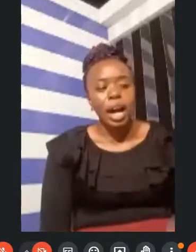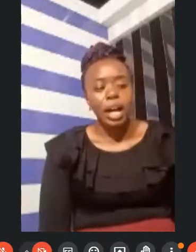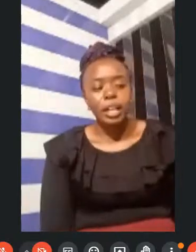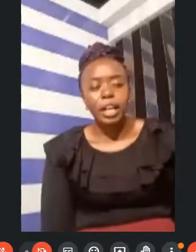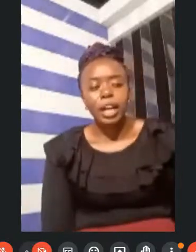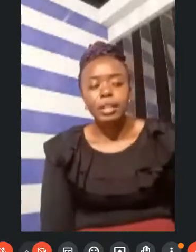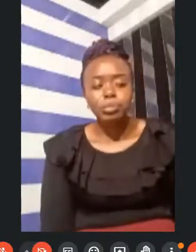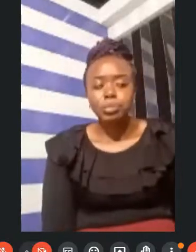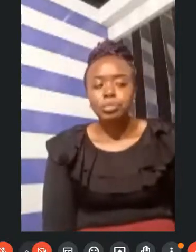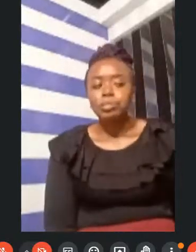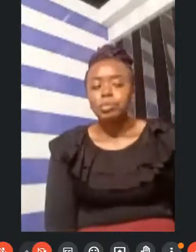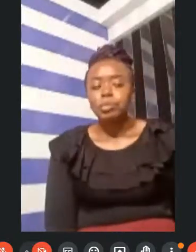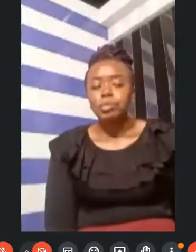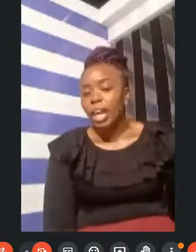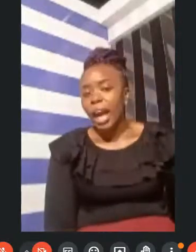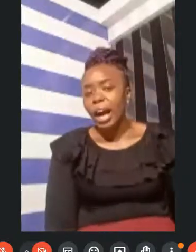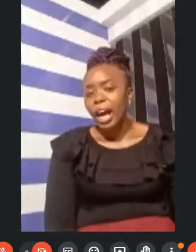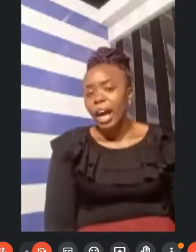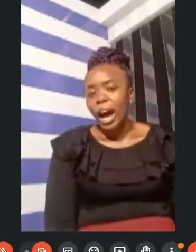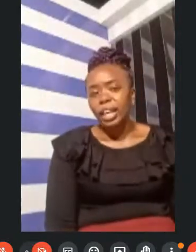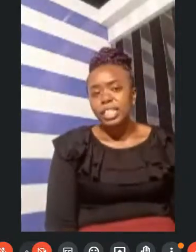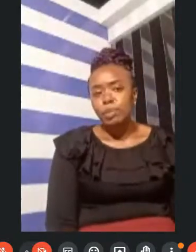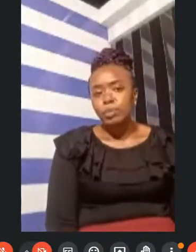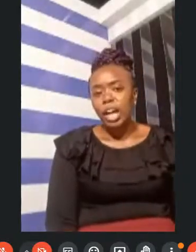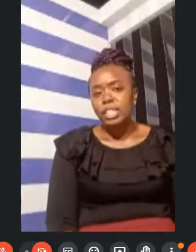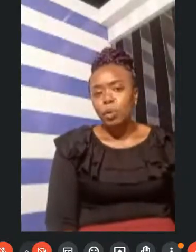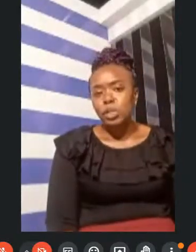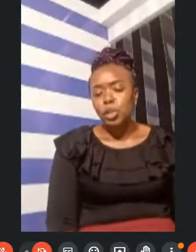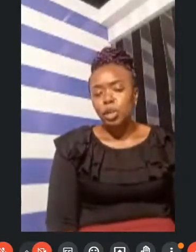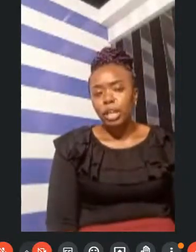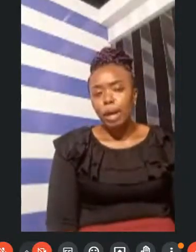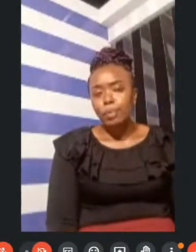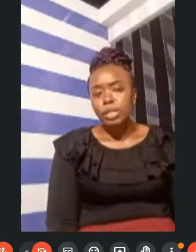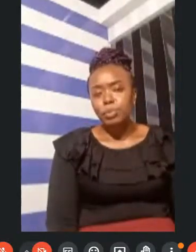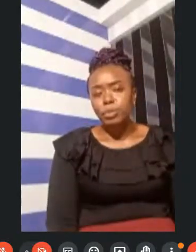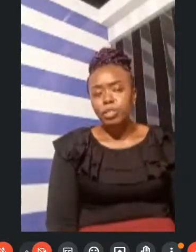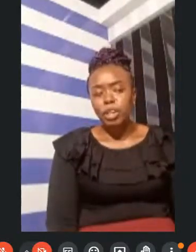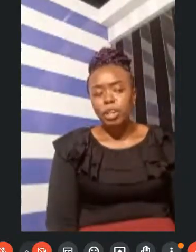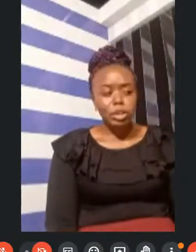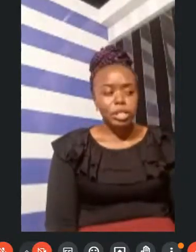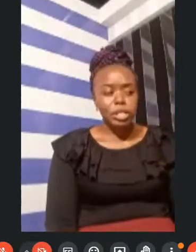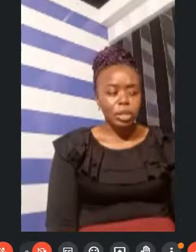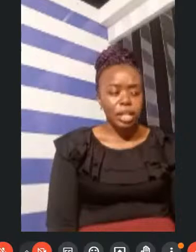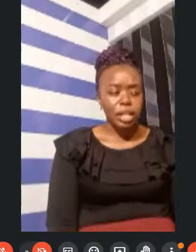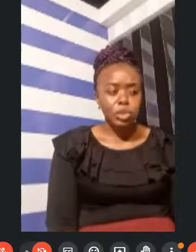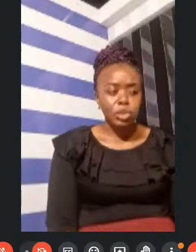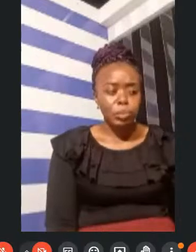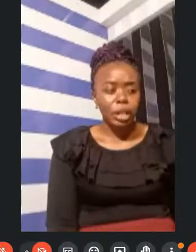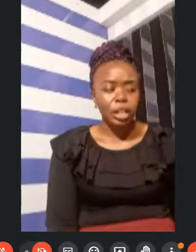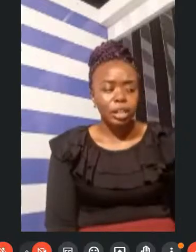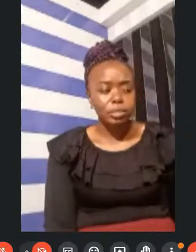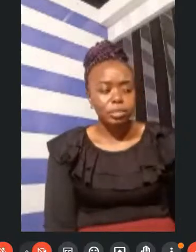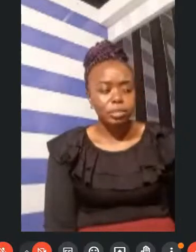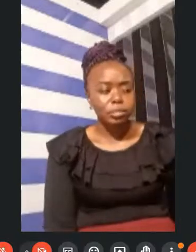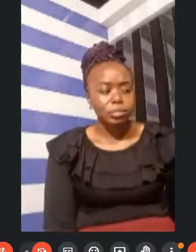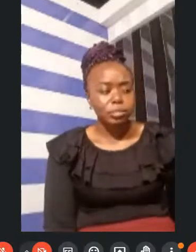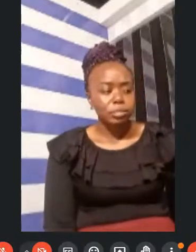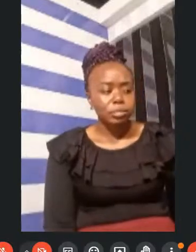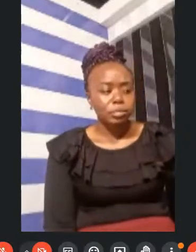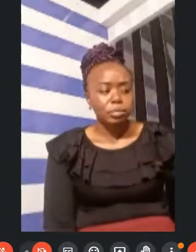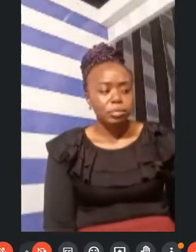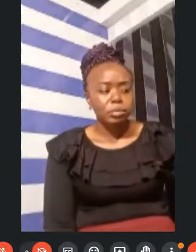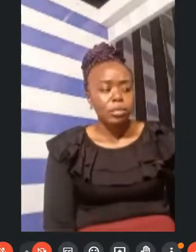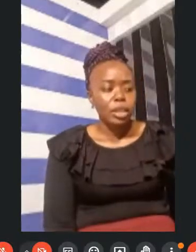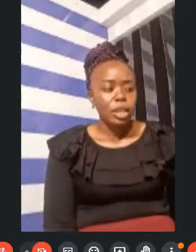300,000. And yeah, unless somebody has a question on numbers before I proceed to the next topic.